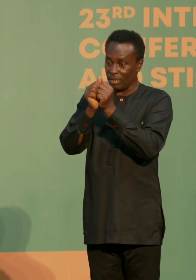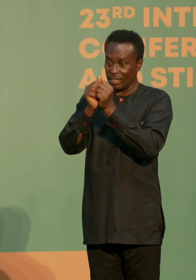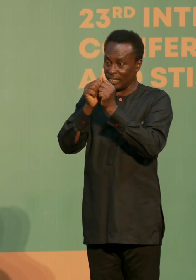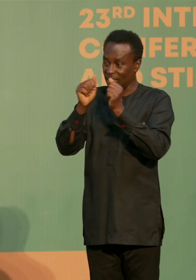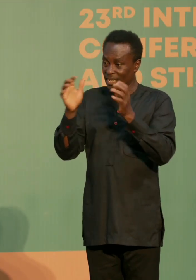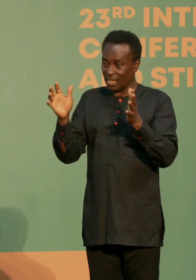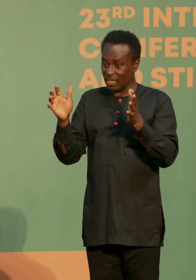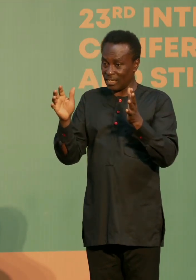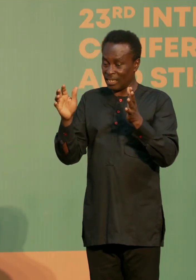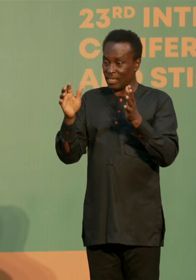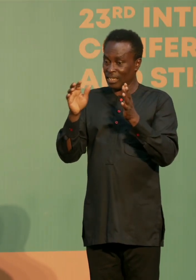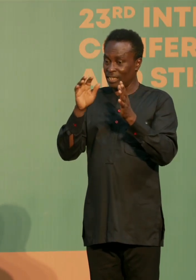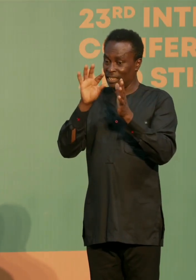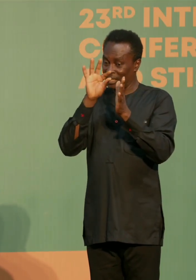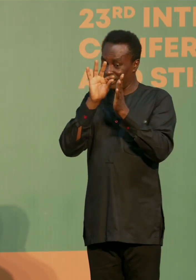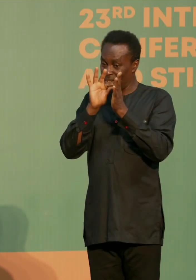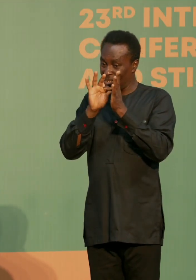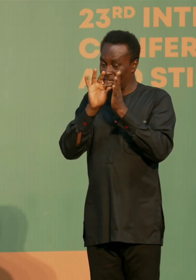into account